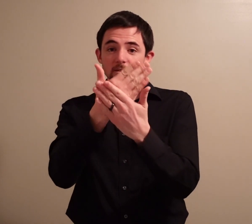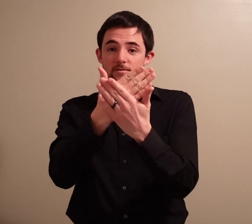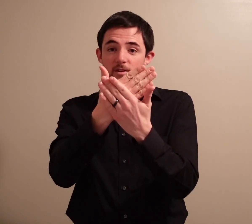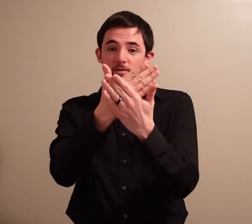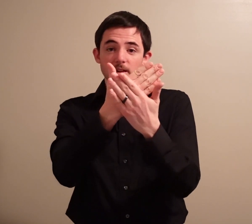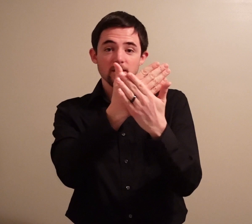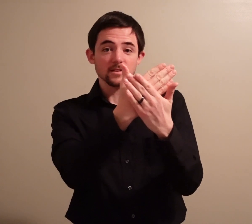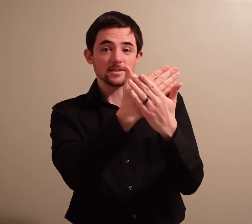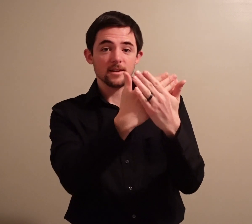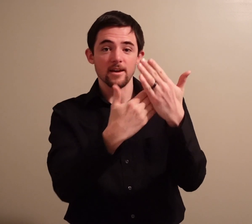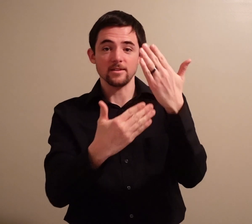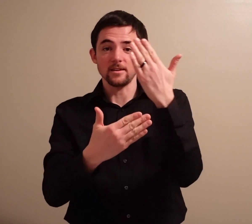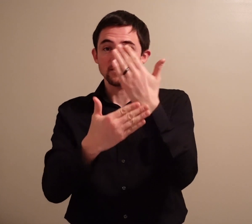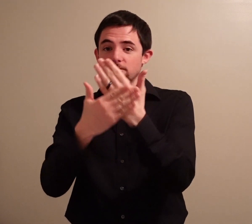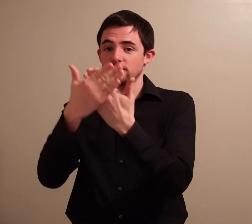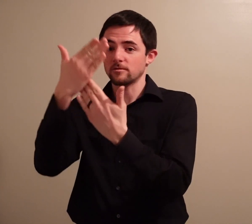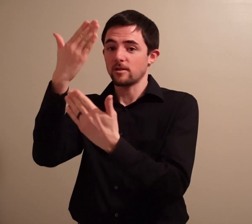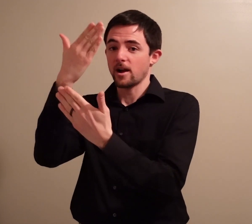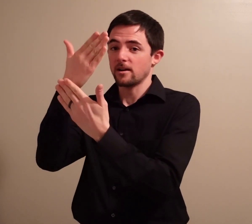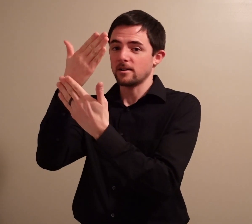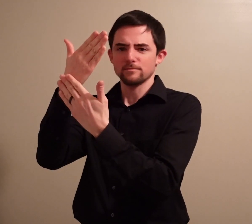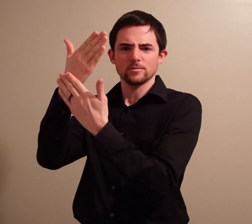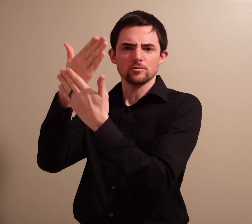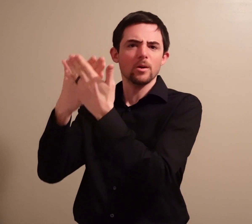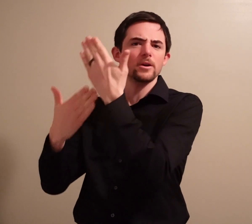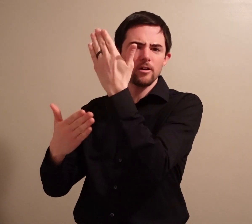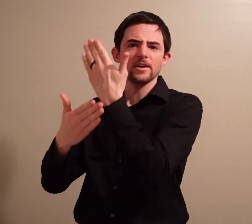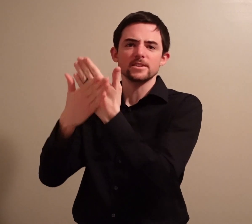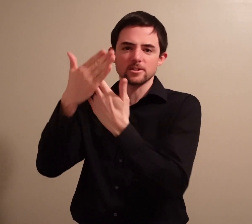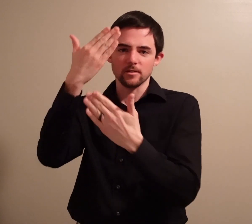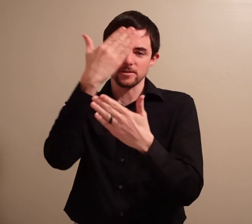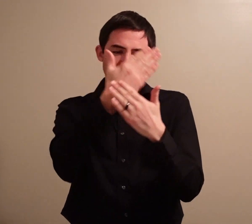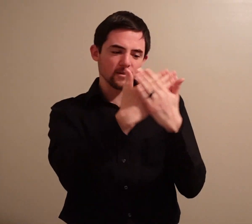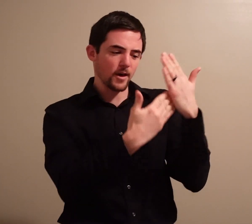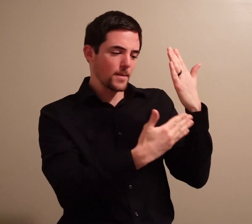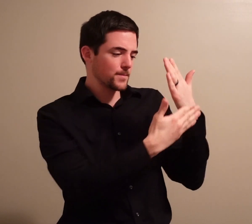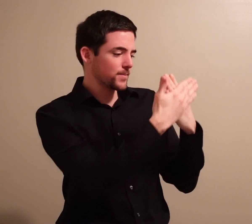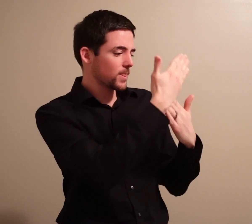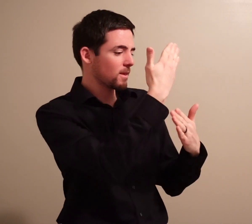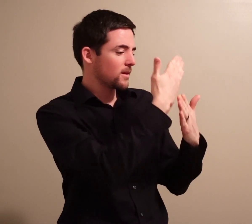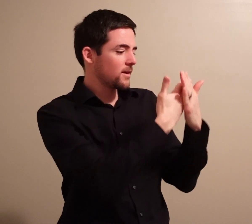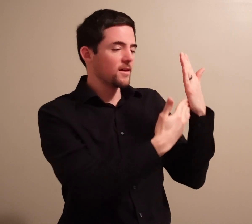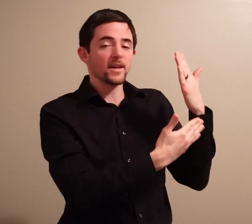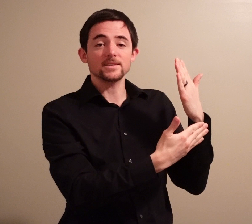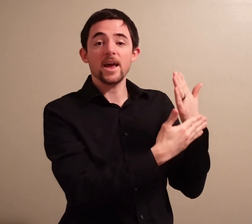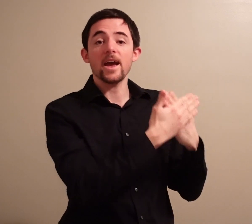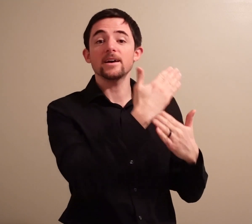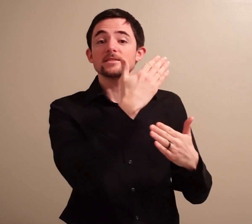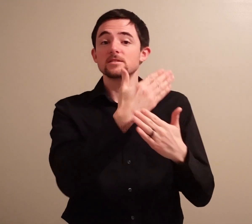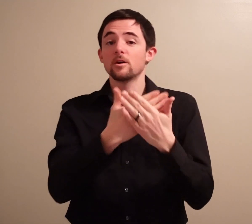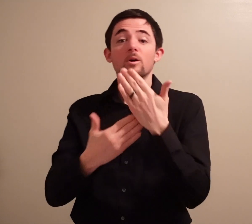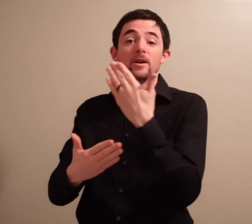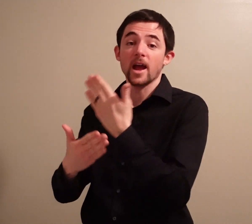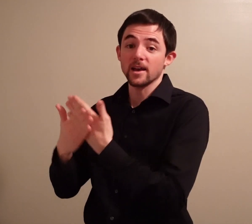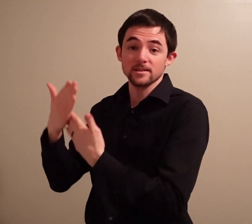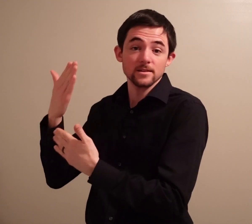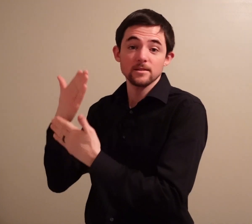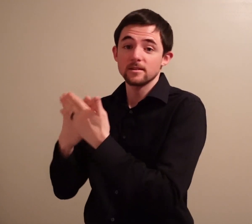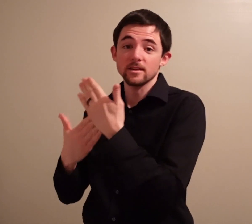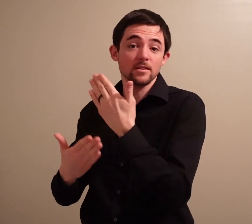in front of you like this, and they rub across each other just like that. That's hands or hand, either